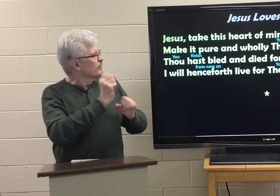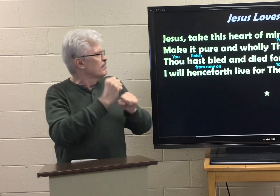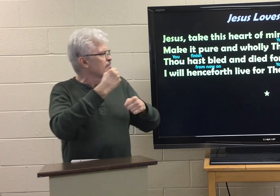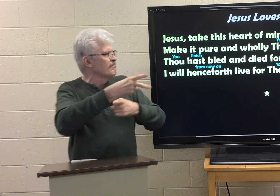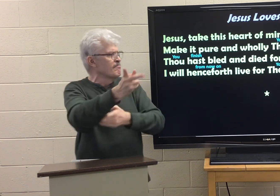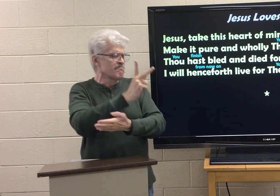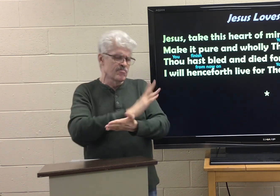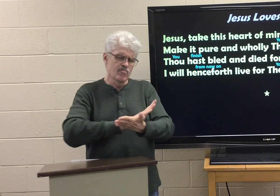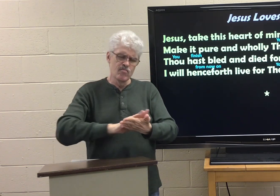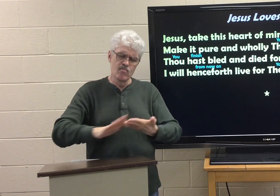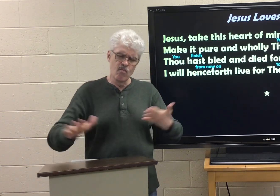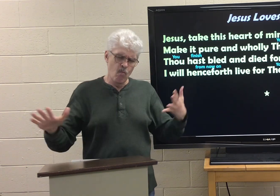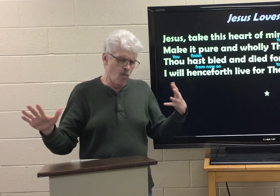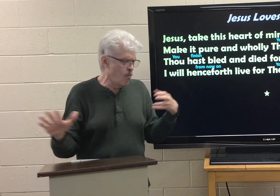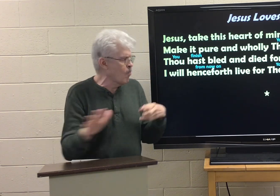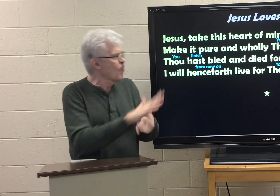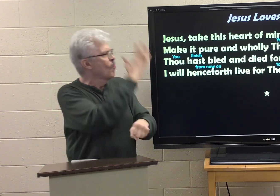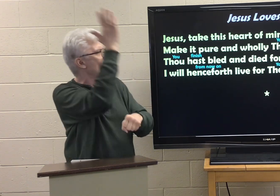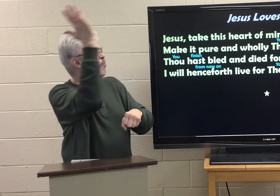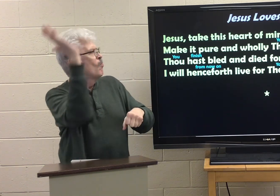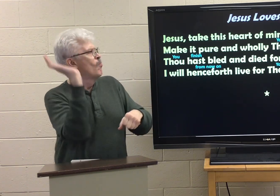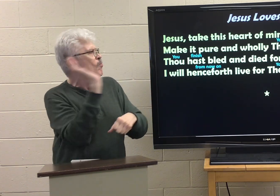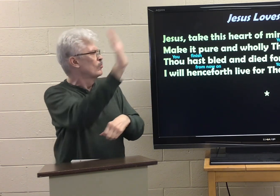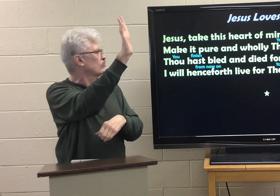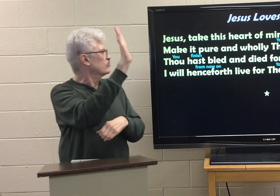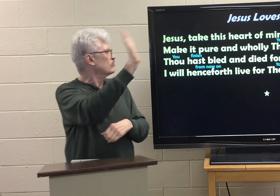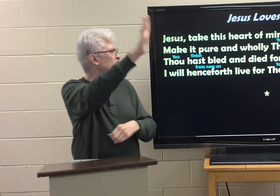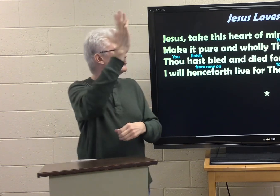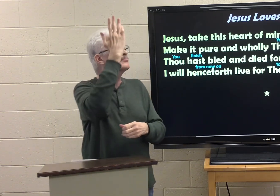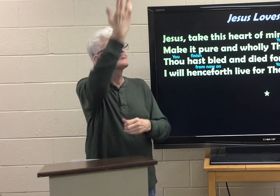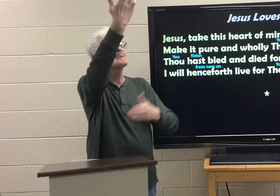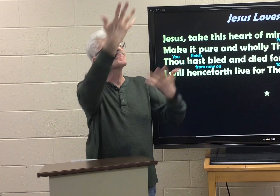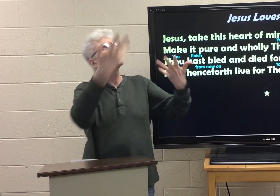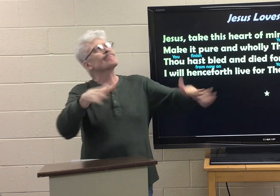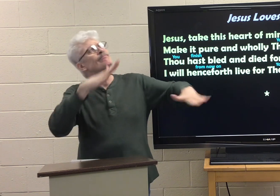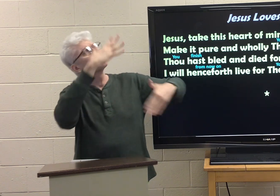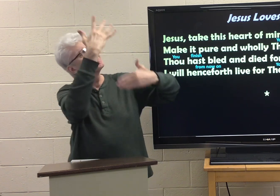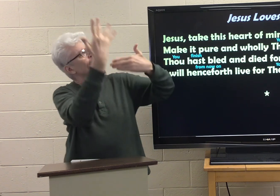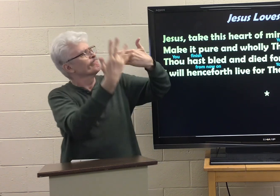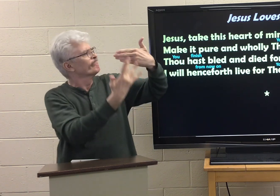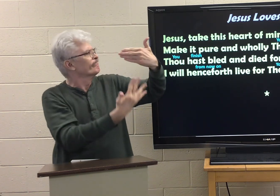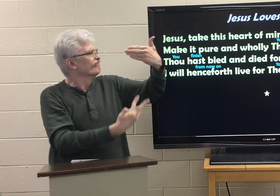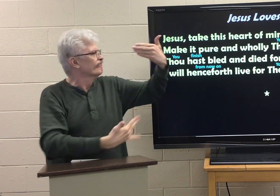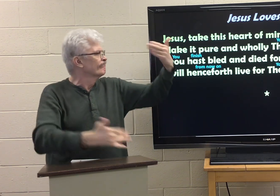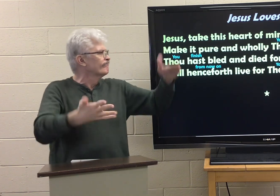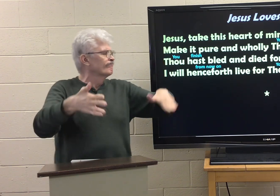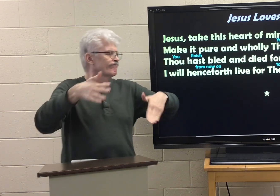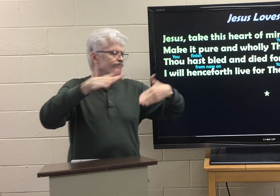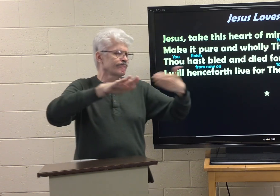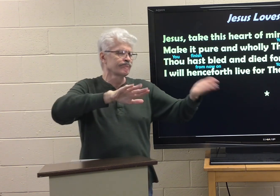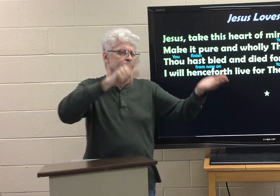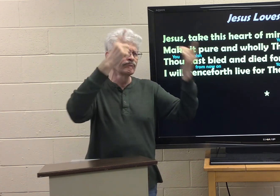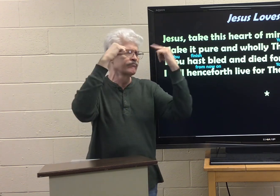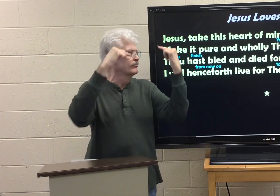Make it pure and wholly thine. Thou hast bled and died for